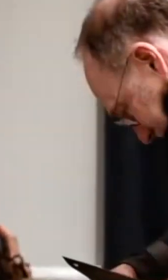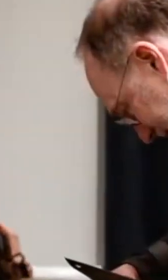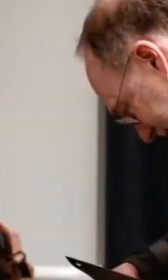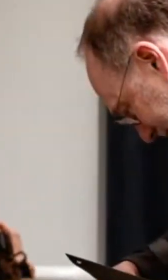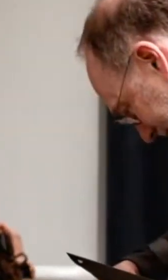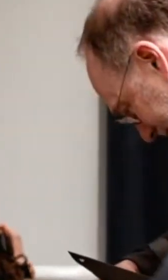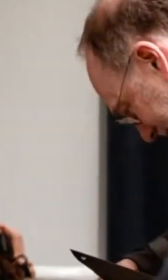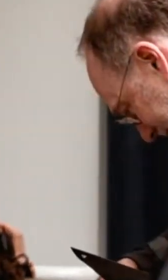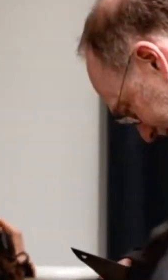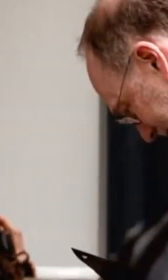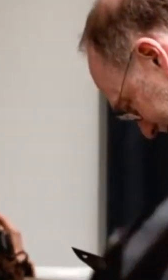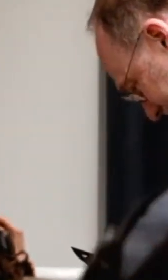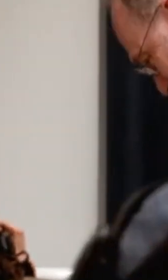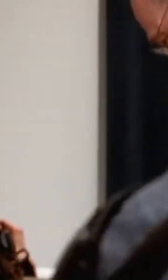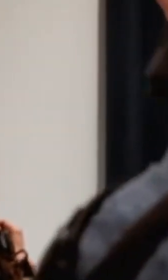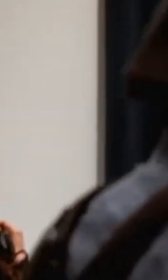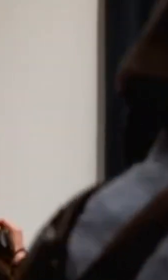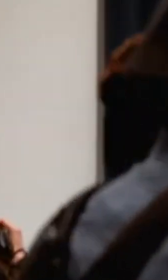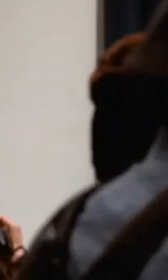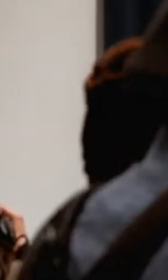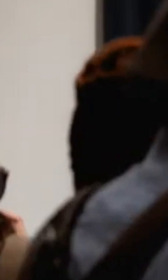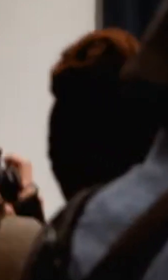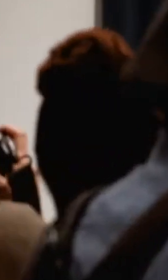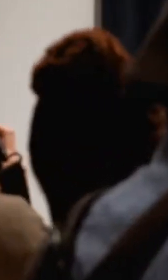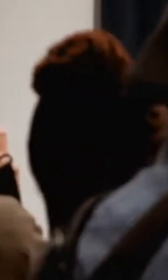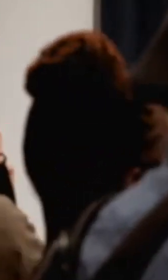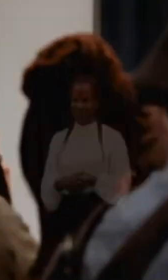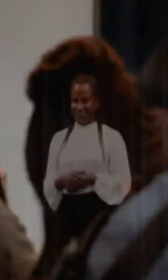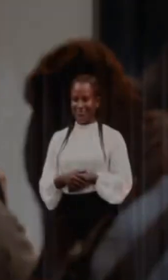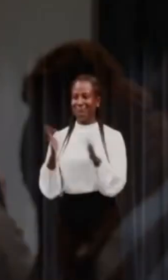So we invite the county executive to offer her remarks.